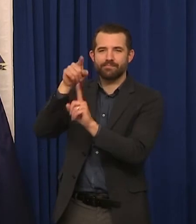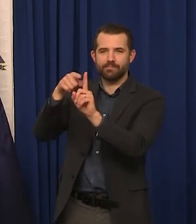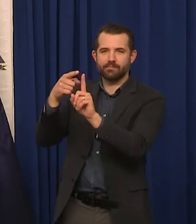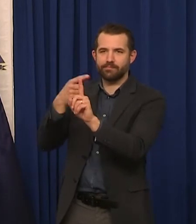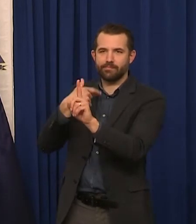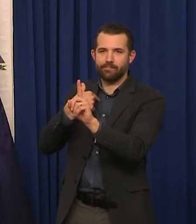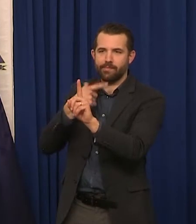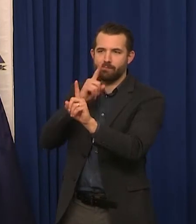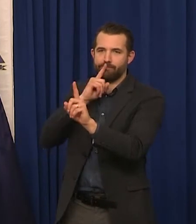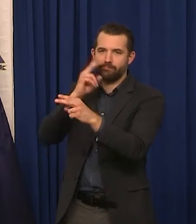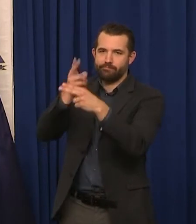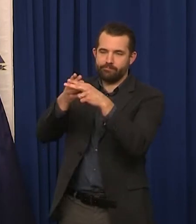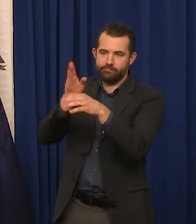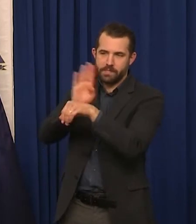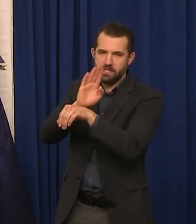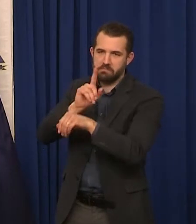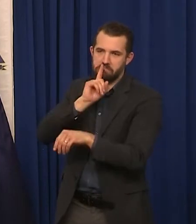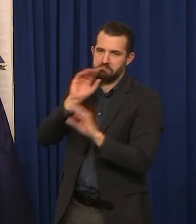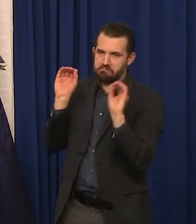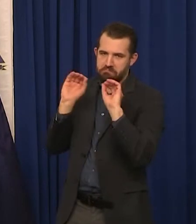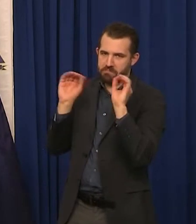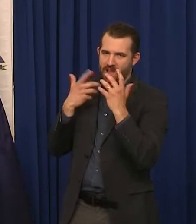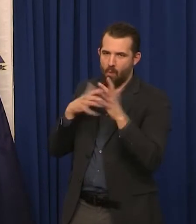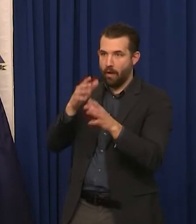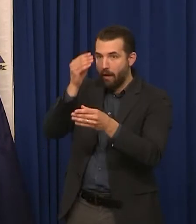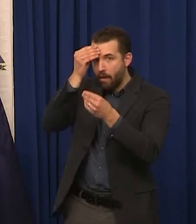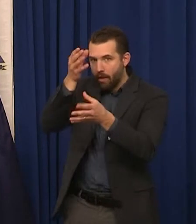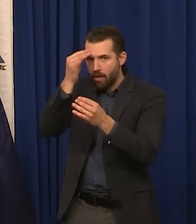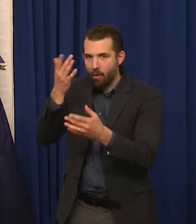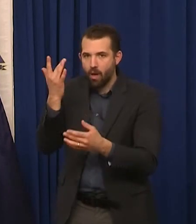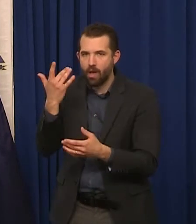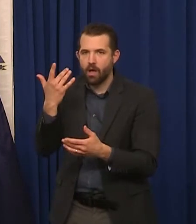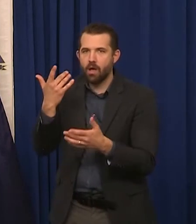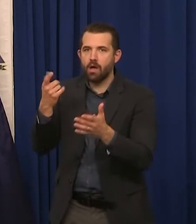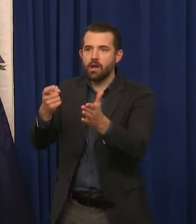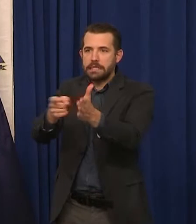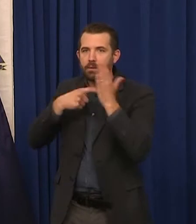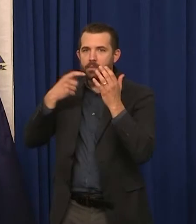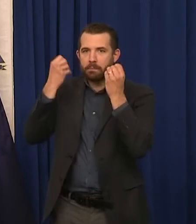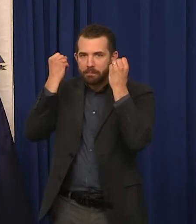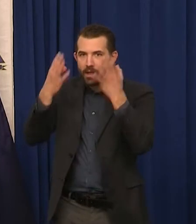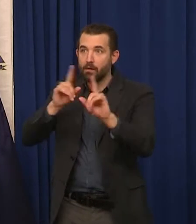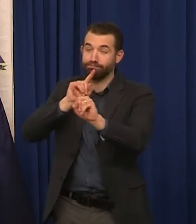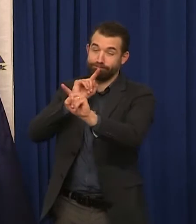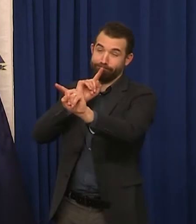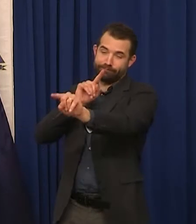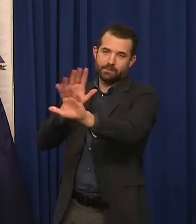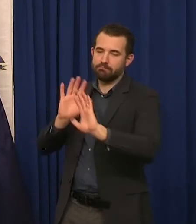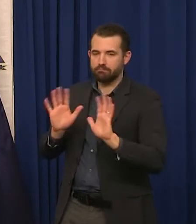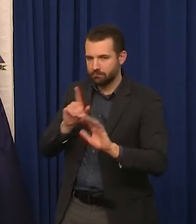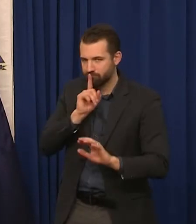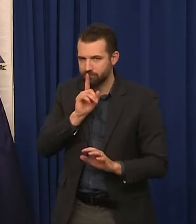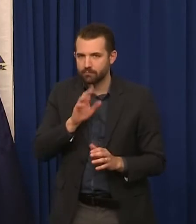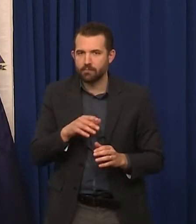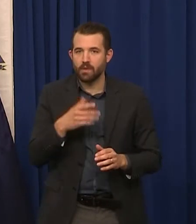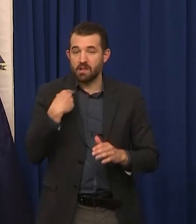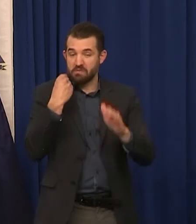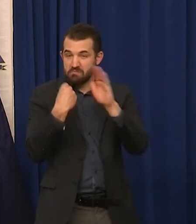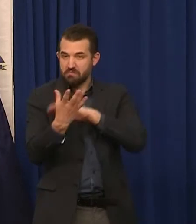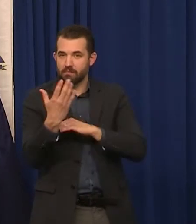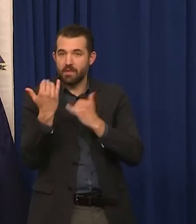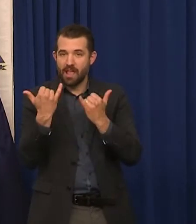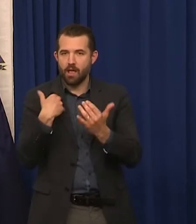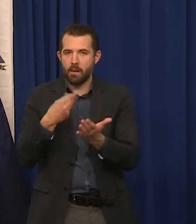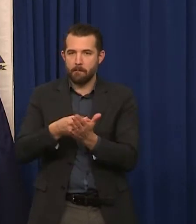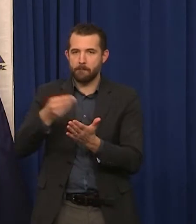Missler because of concerns about the demand for those. I don't mind sharing now that this is a platform that we purchased from a company